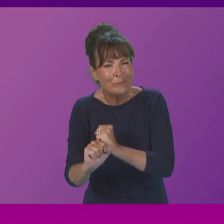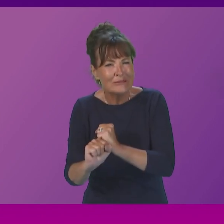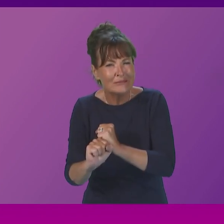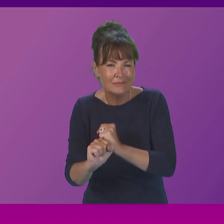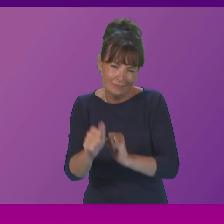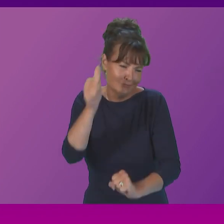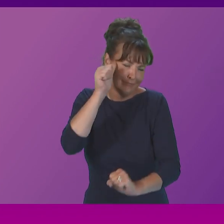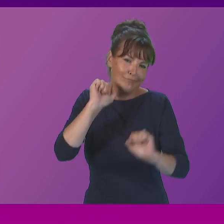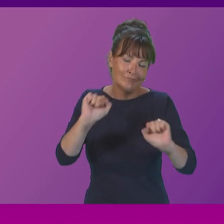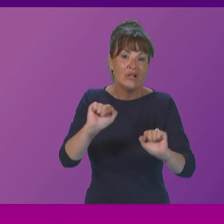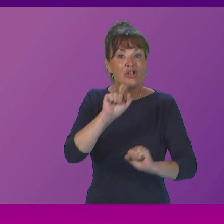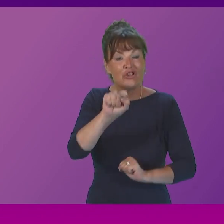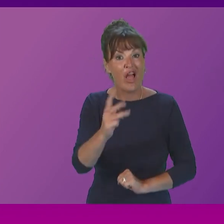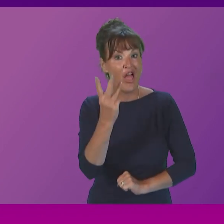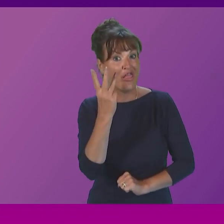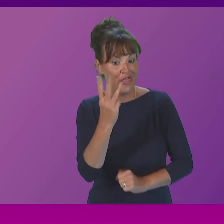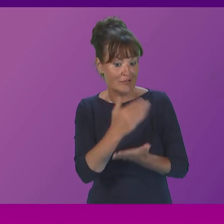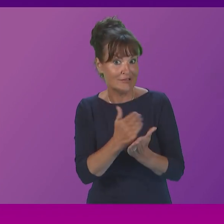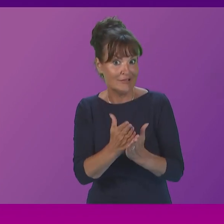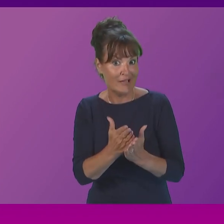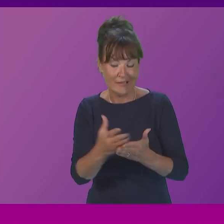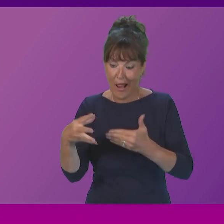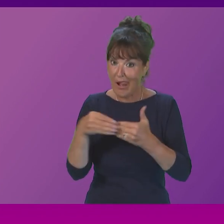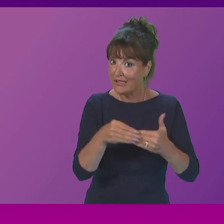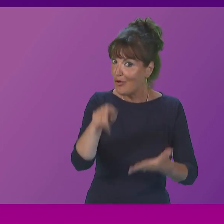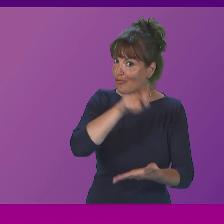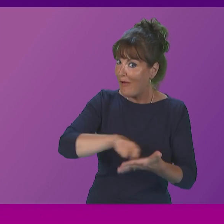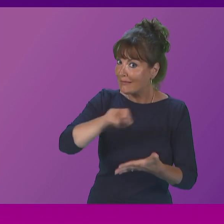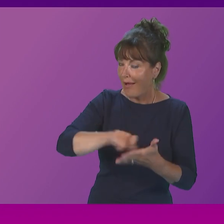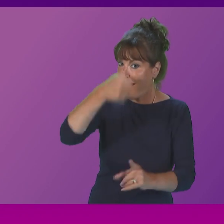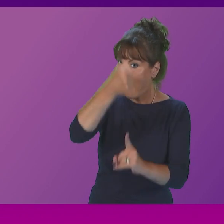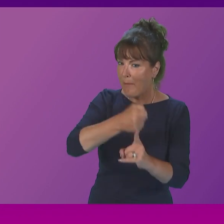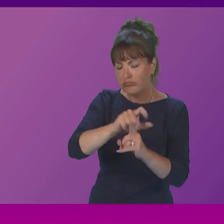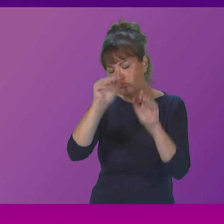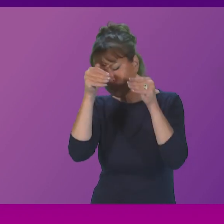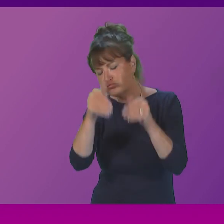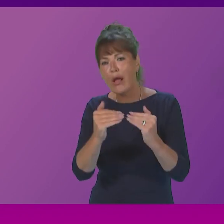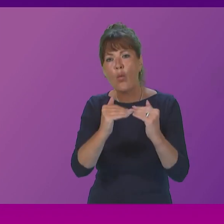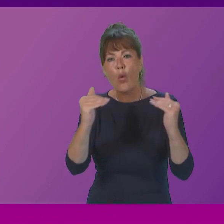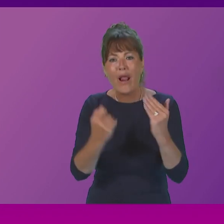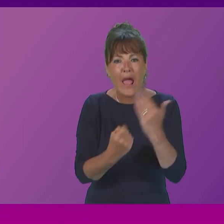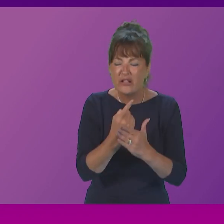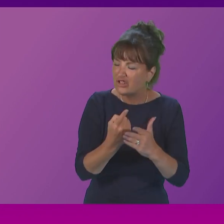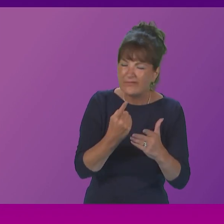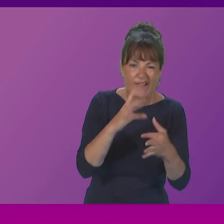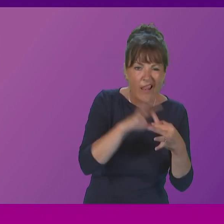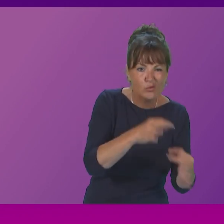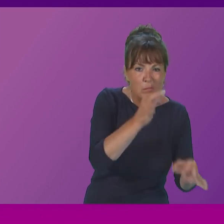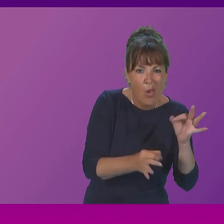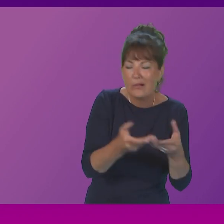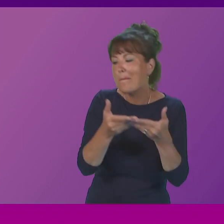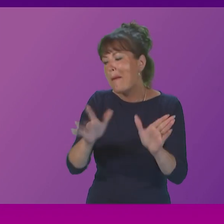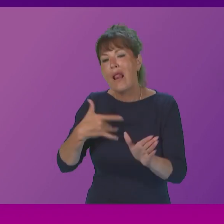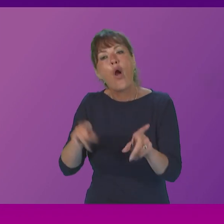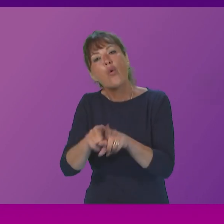may well know, is a third sector leader, writer and campaigner who's focused on equality issues across politics, public life and the